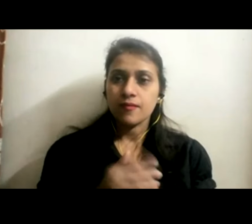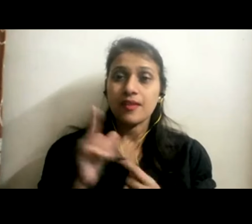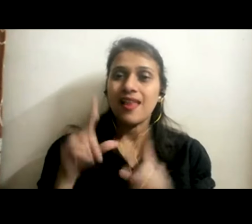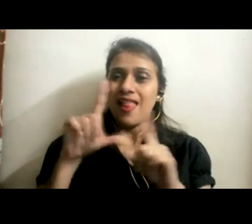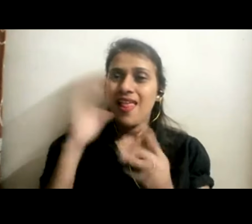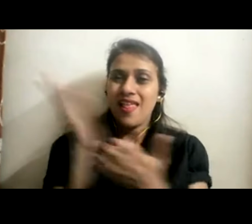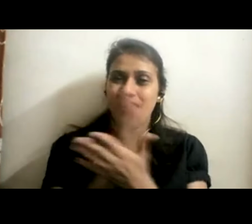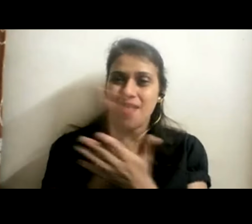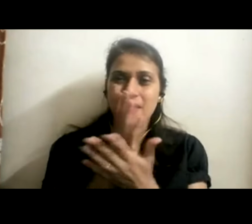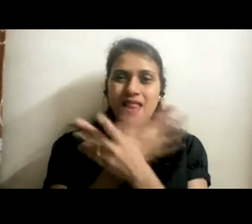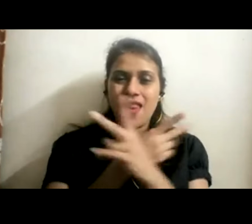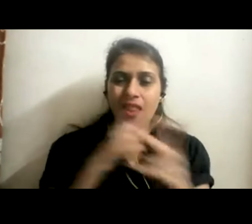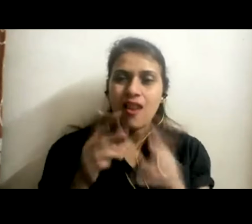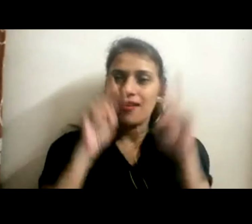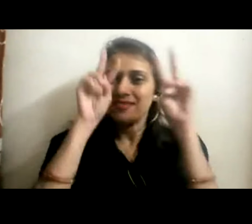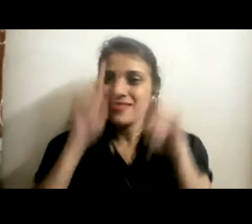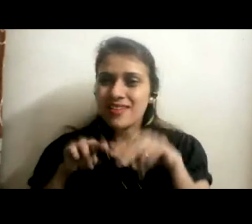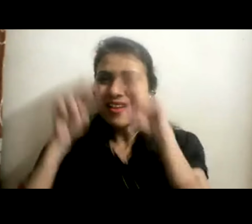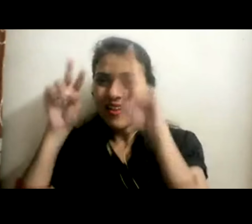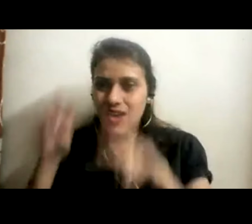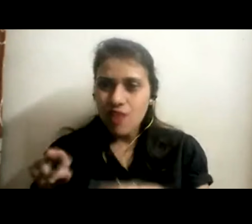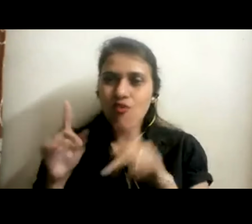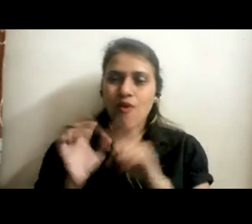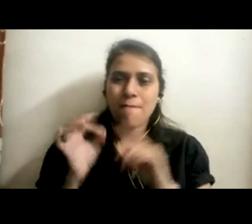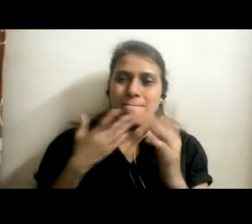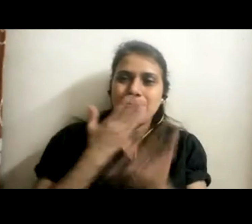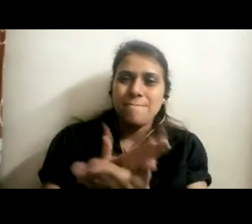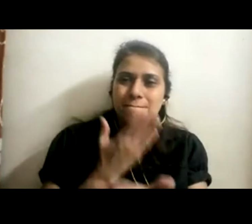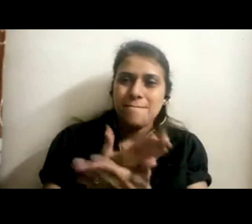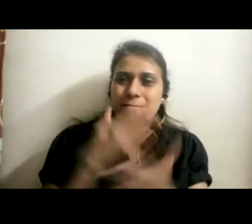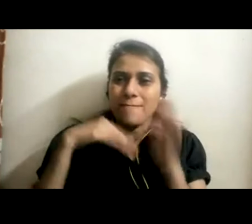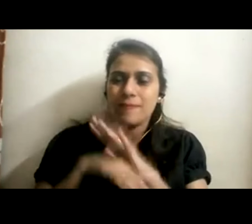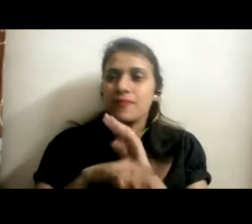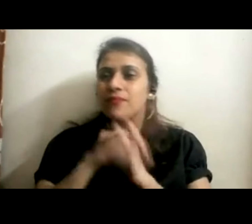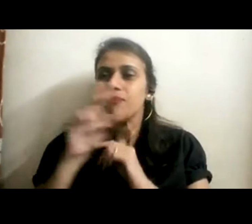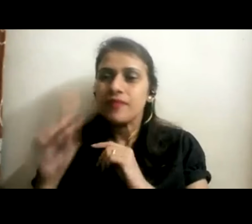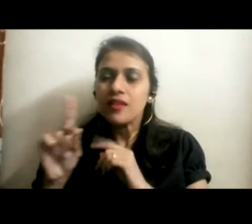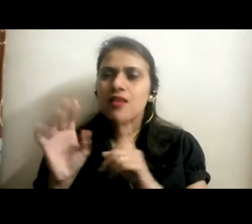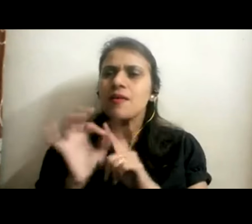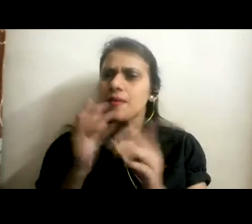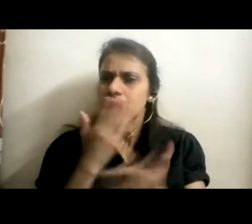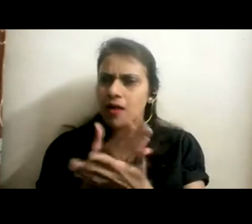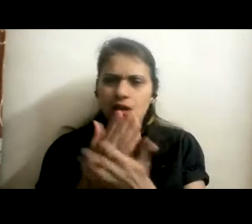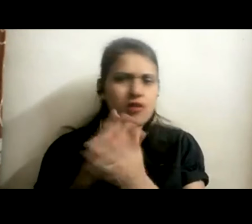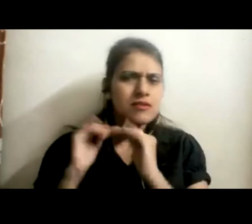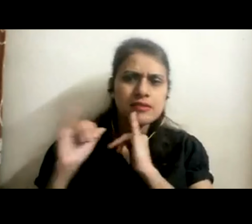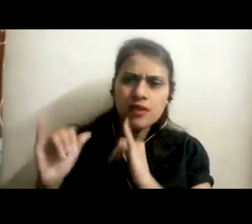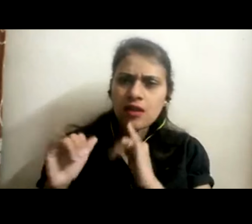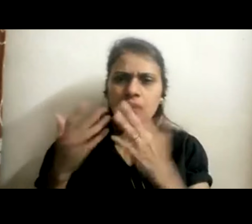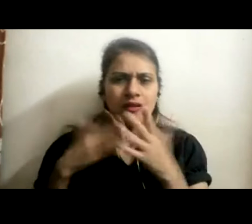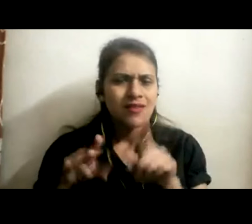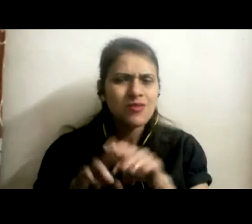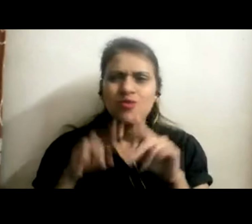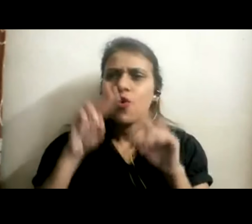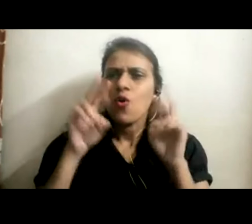I have adopted participant observation. On the other hand, non-participant observation, as the name suggests, would be